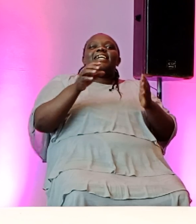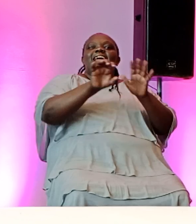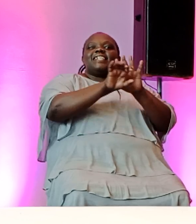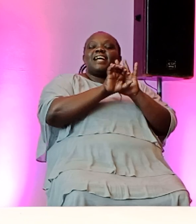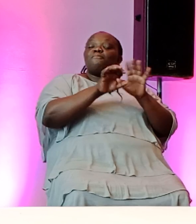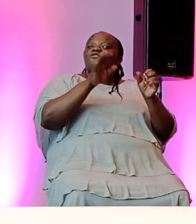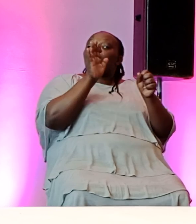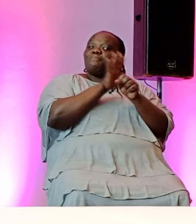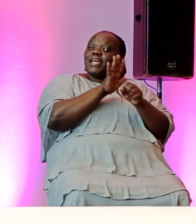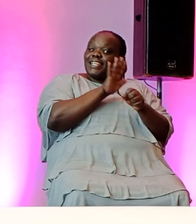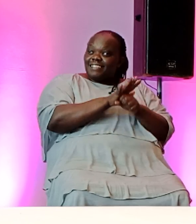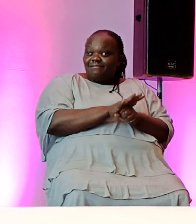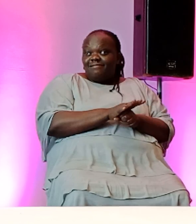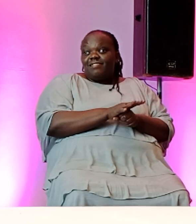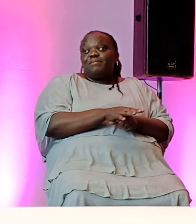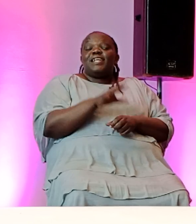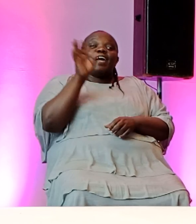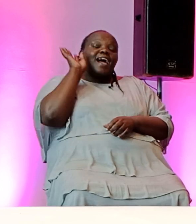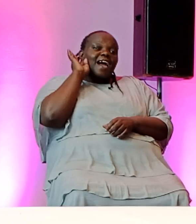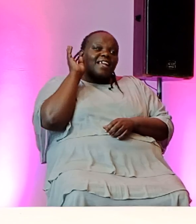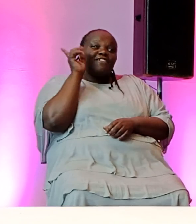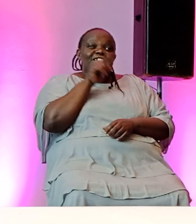to many, and I've added